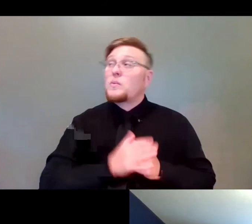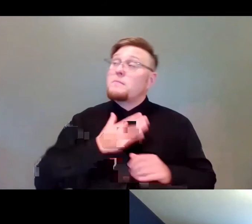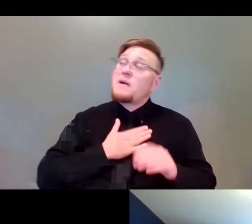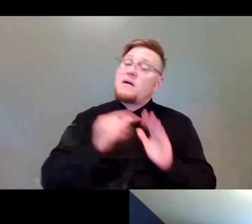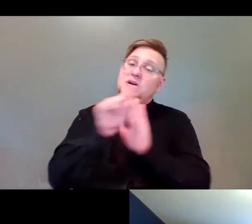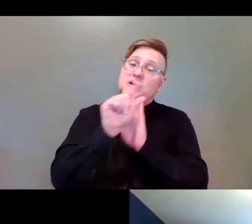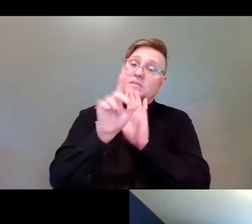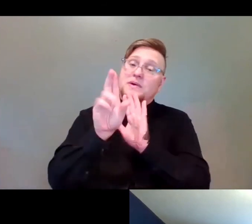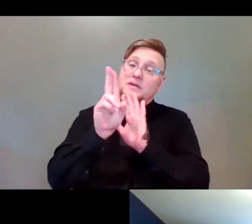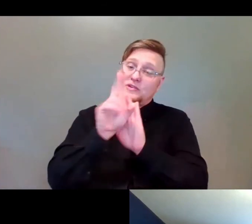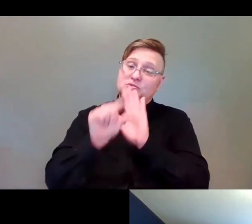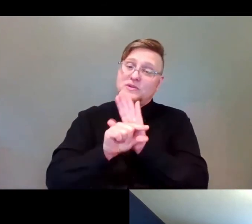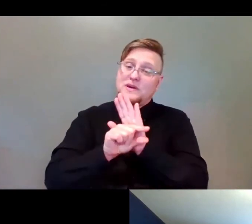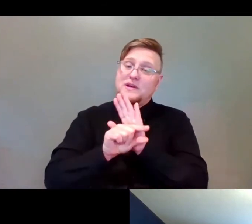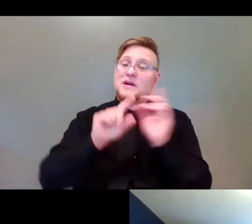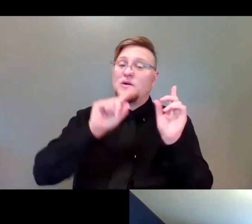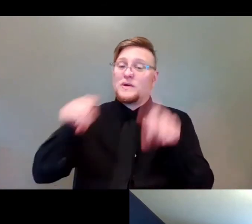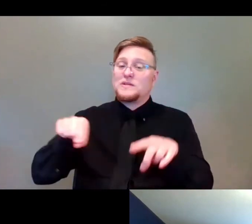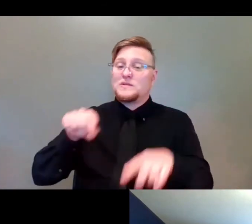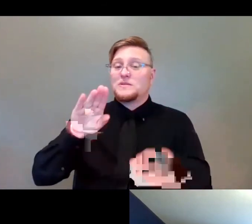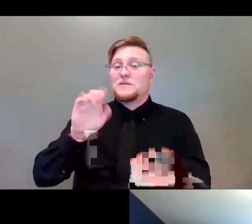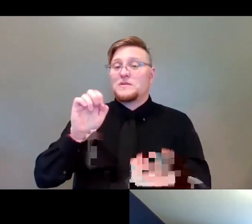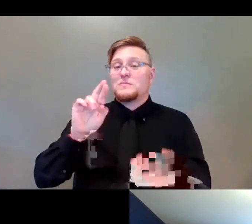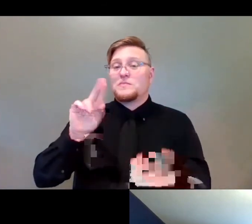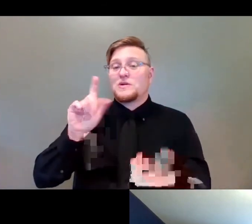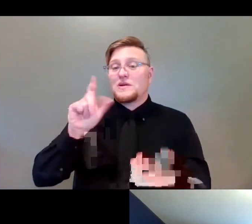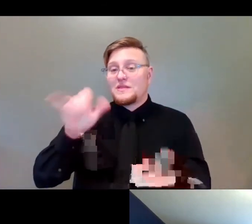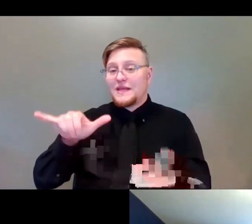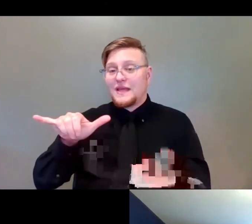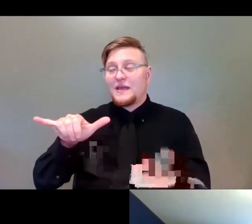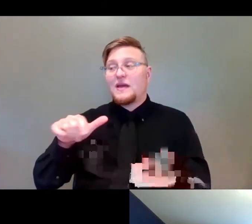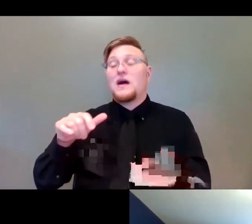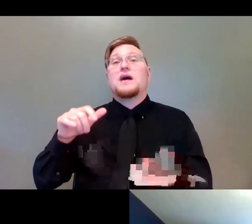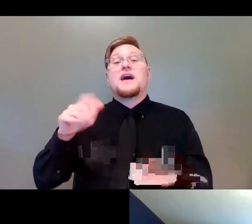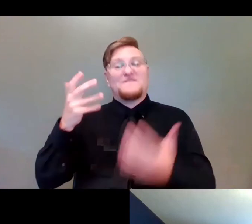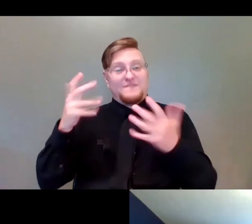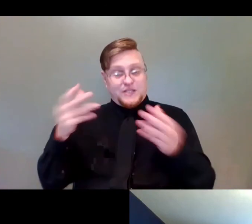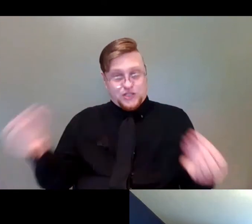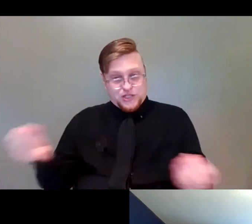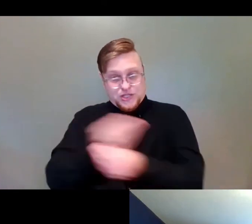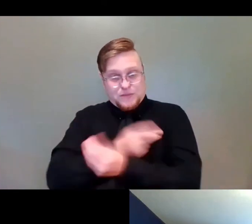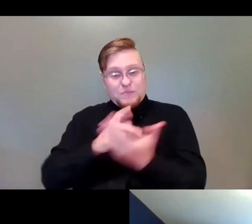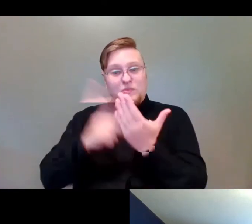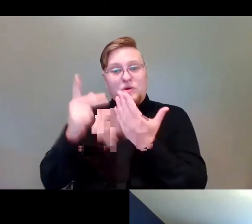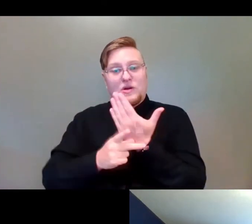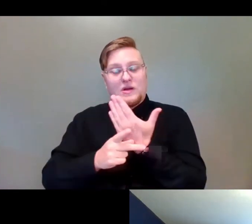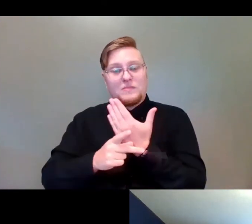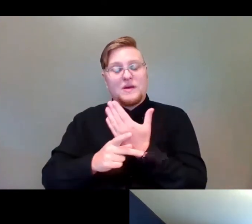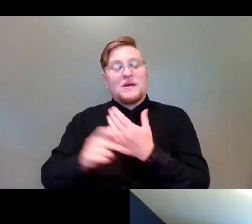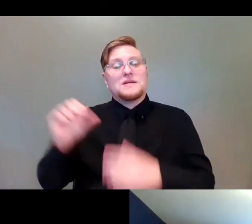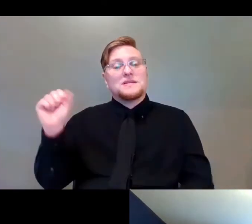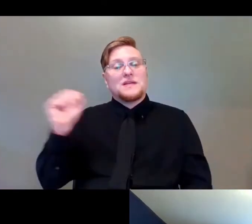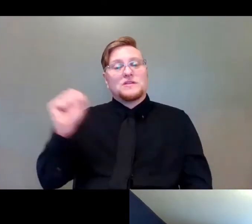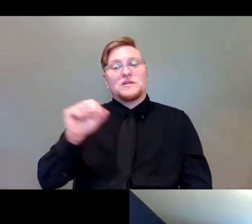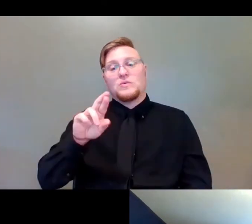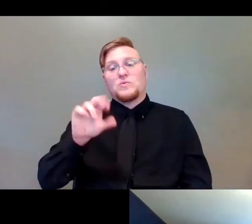California. I went on an exchange program on a Rotary scholarship. I lived a year in Australia and studied